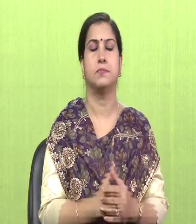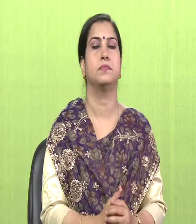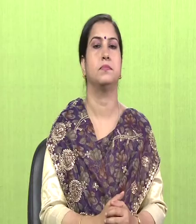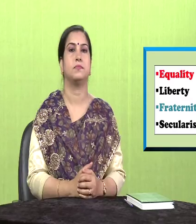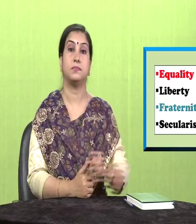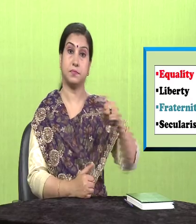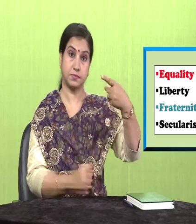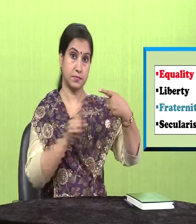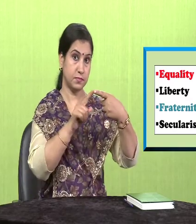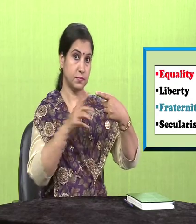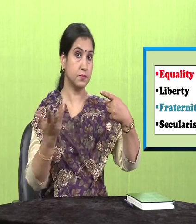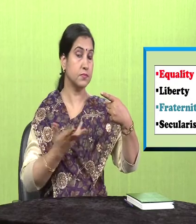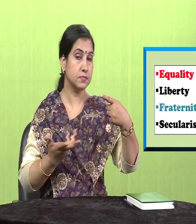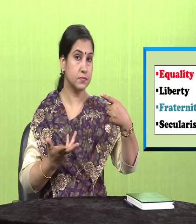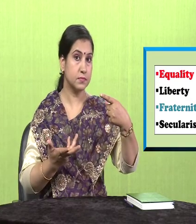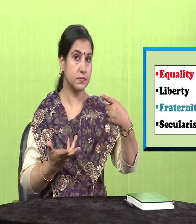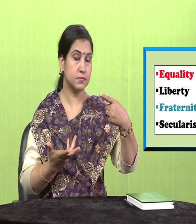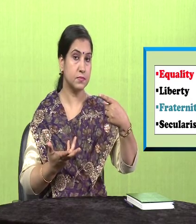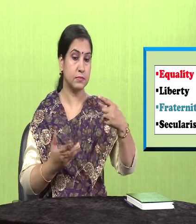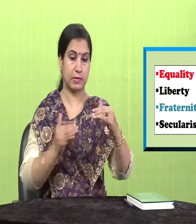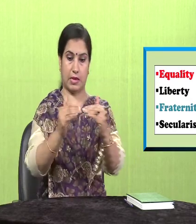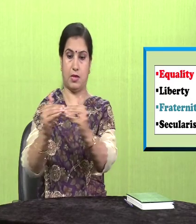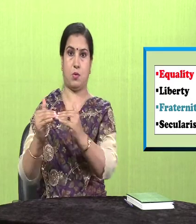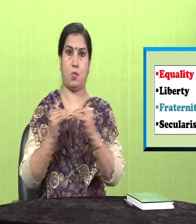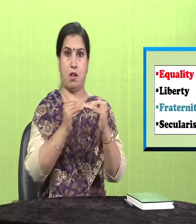First principle is equality.